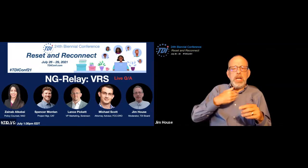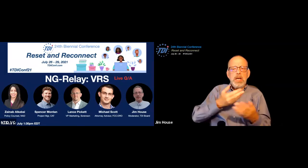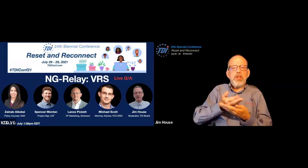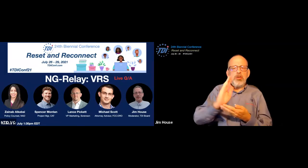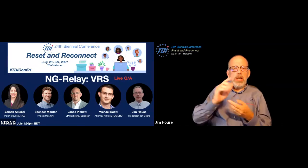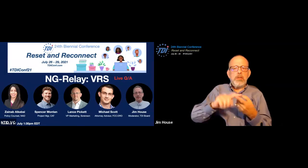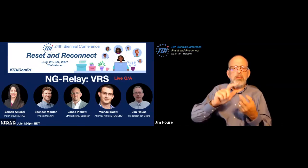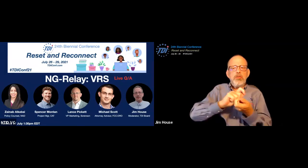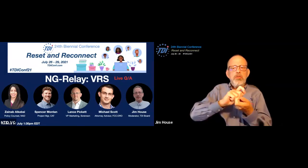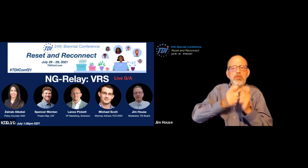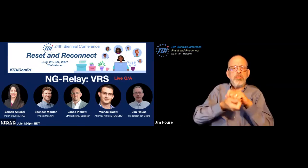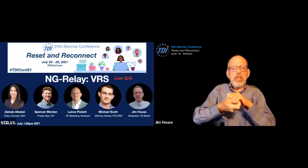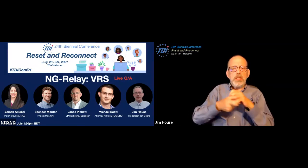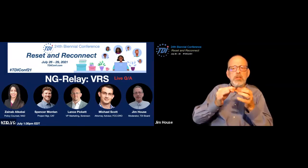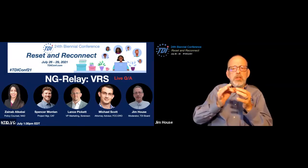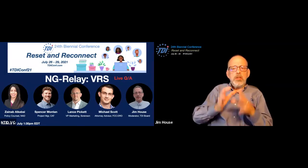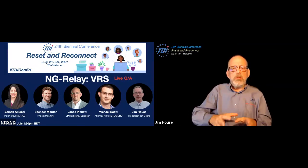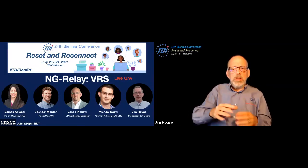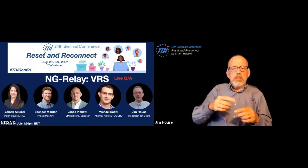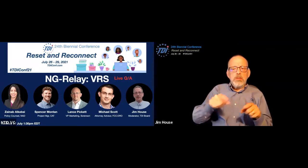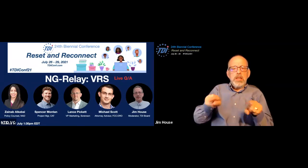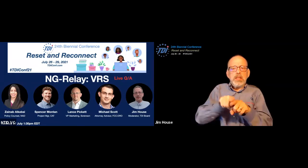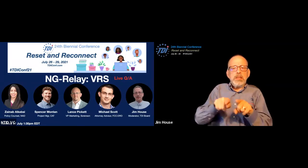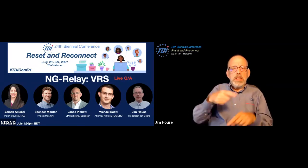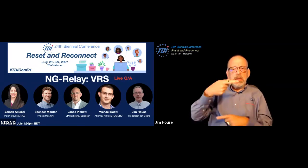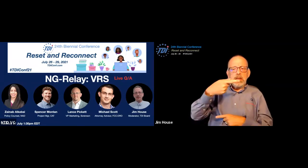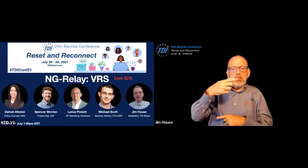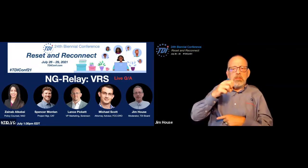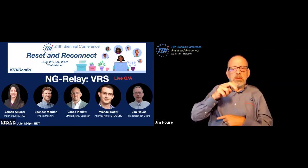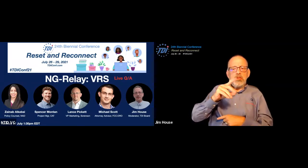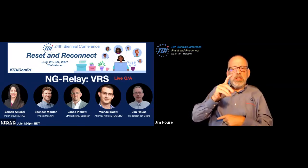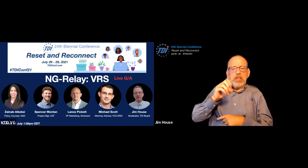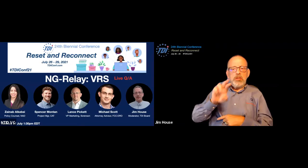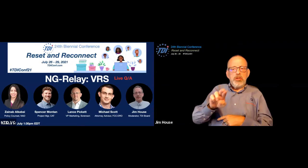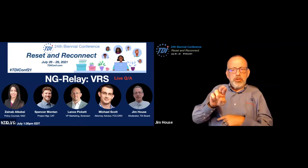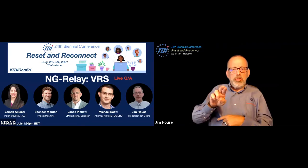This is Jim. Yes, and you also have the right to change the interpreter